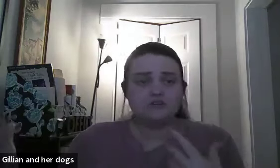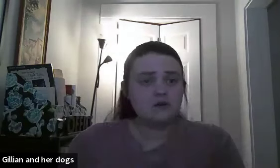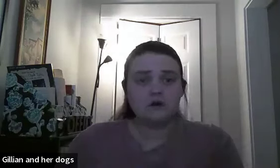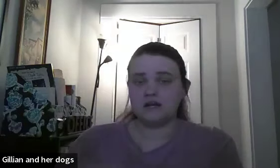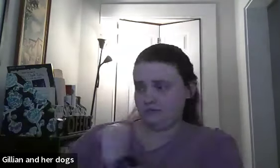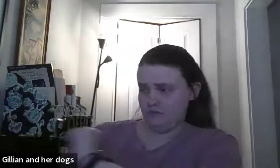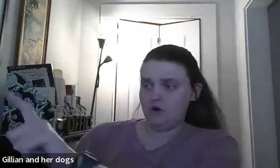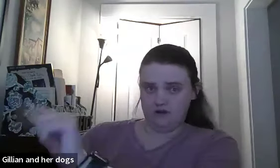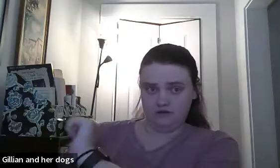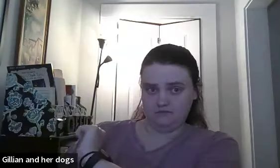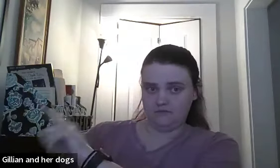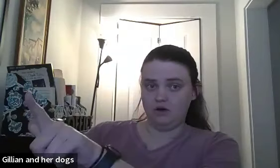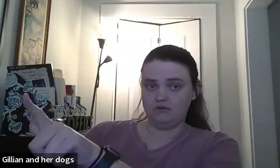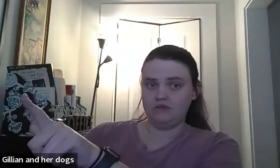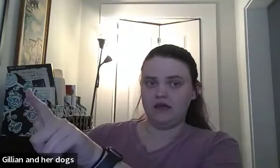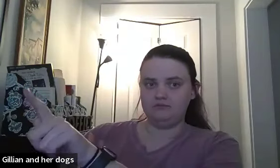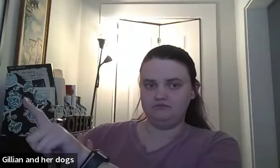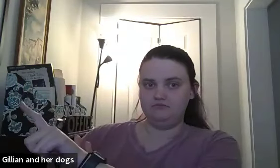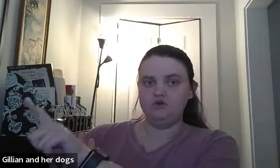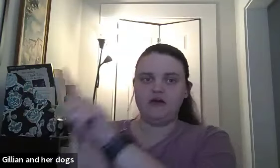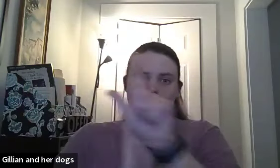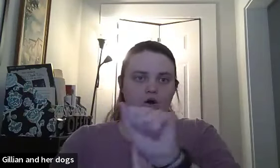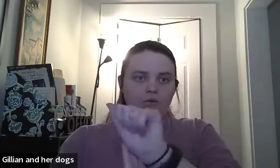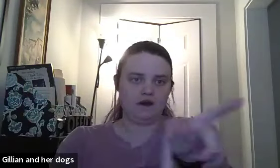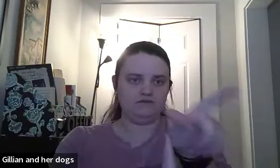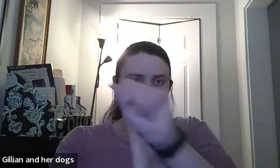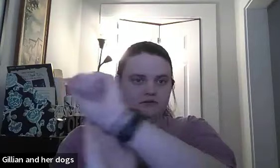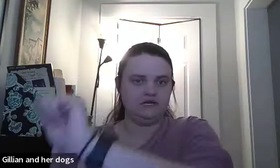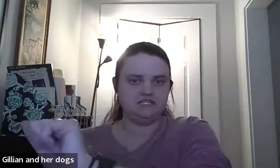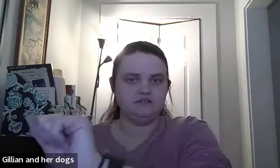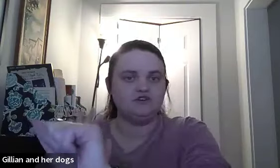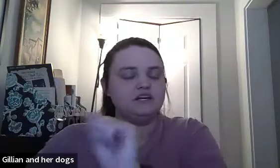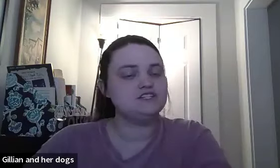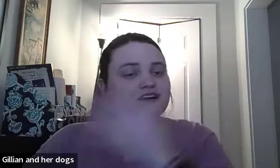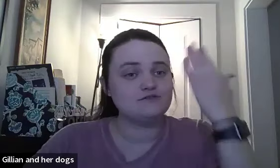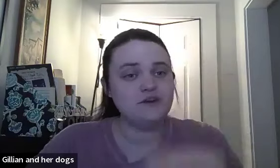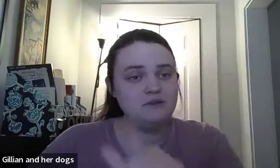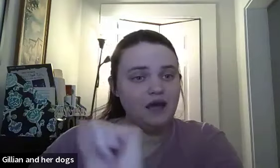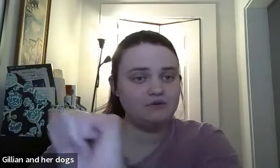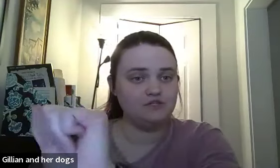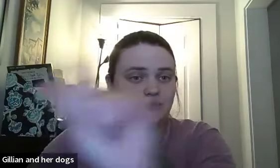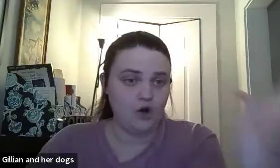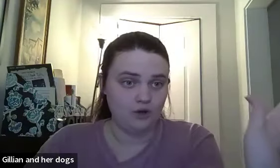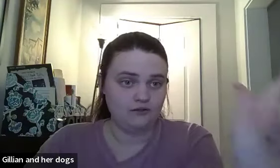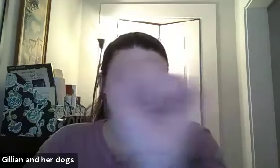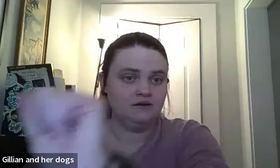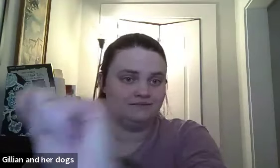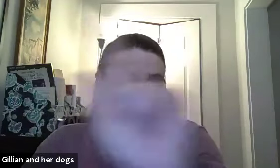who's gotta work? And I go, all y'all, all. Like I would move that all wherever it needs to be. So because you guys are in front of me, I would do